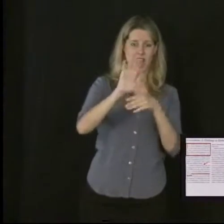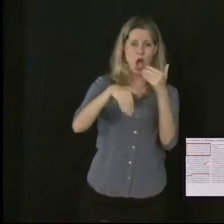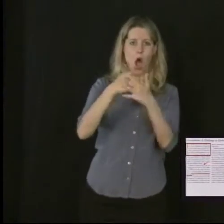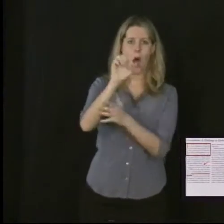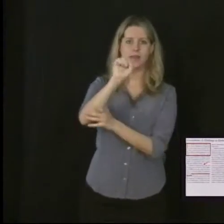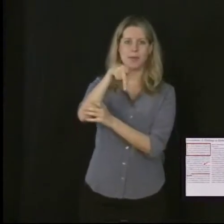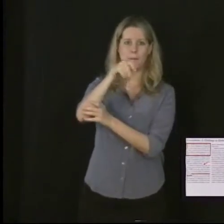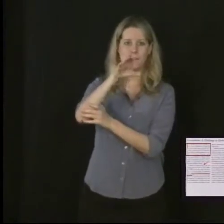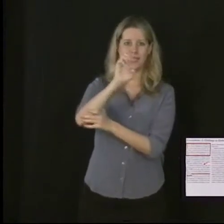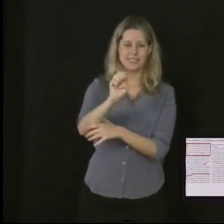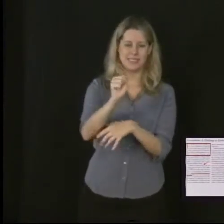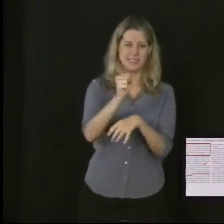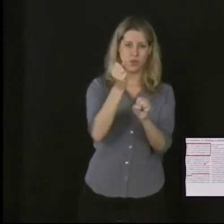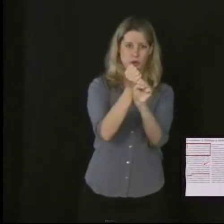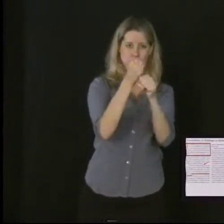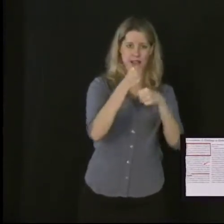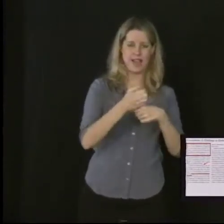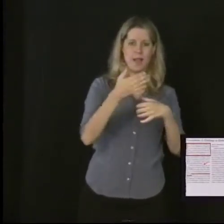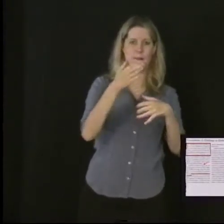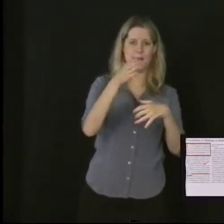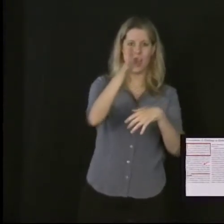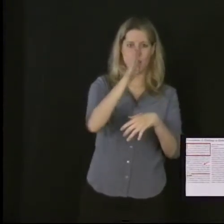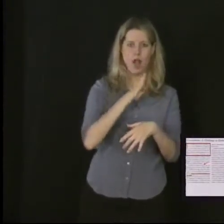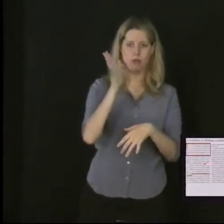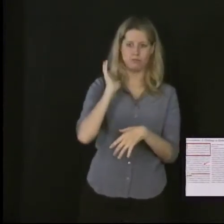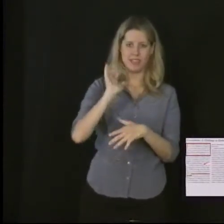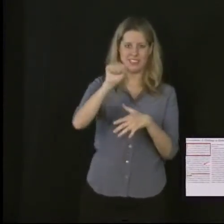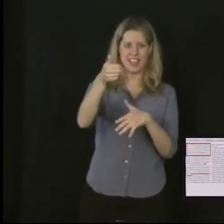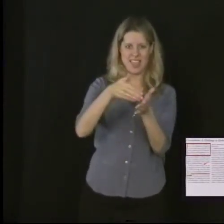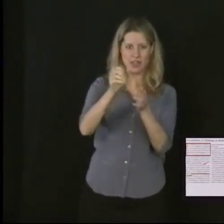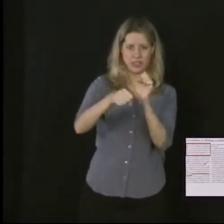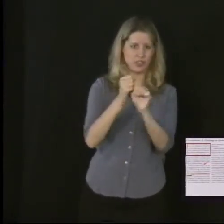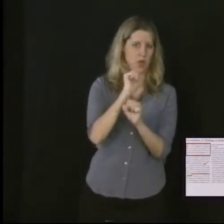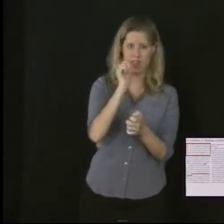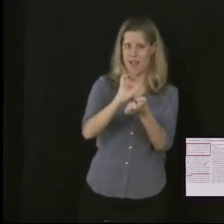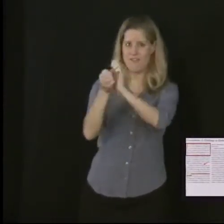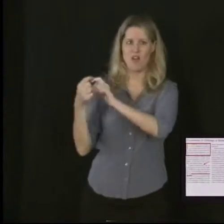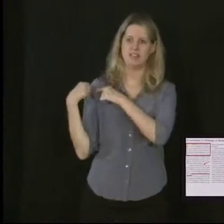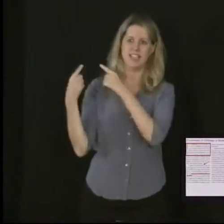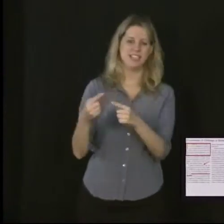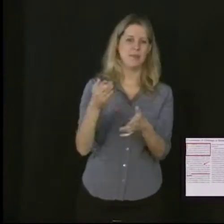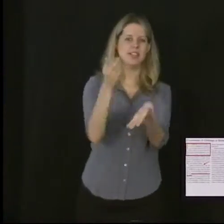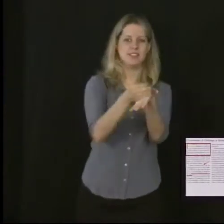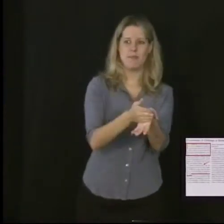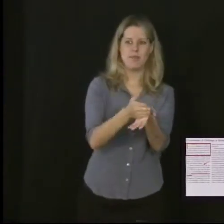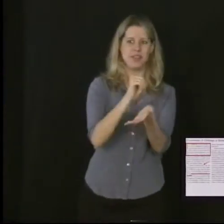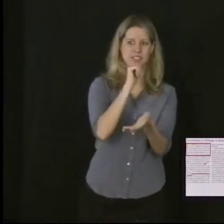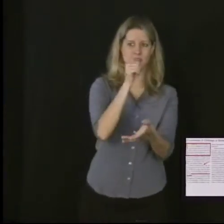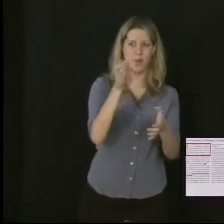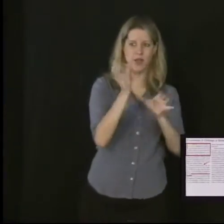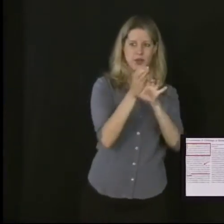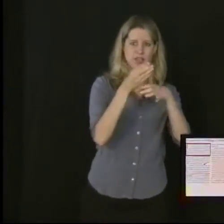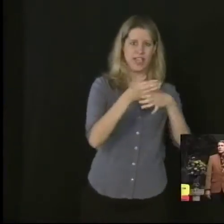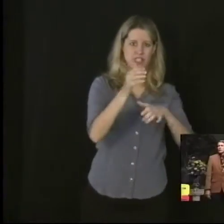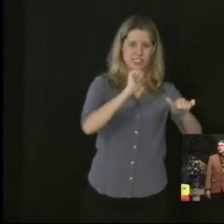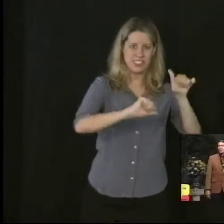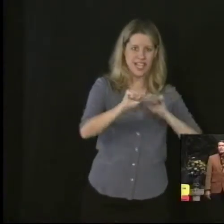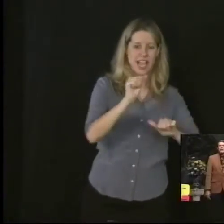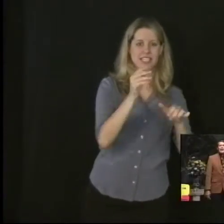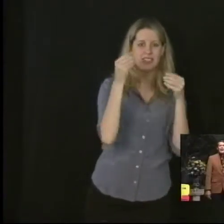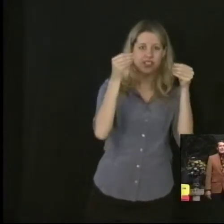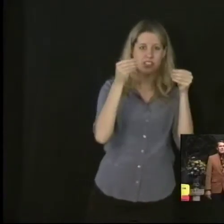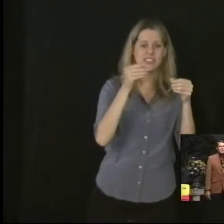God roughly 10,000 years ago, and that they have not evolved since. By the way, let me stop right there. That is not what creation science teaches. Creation science teaches